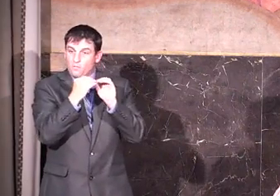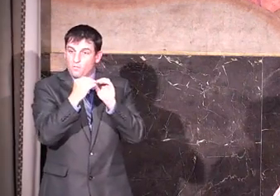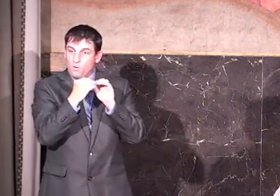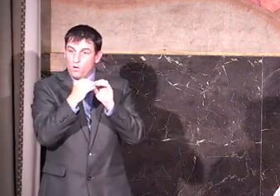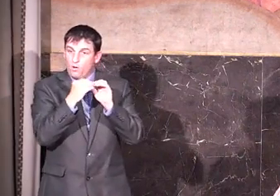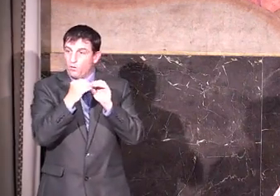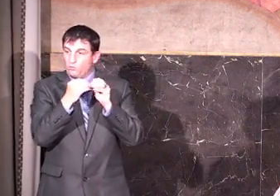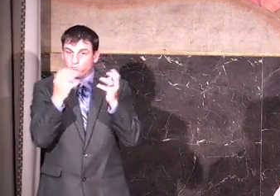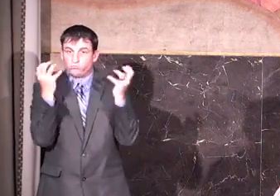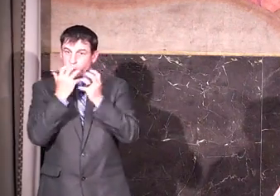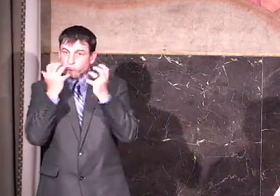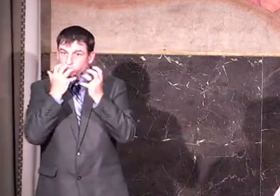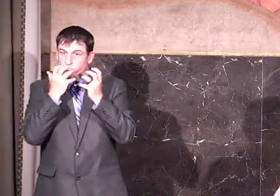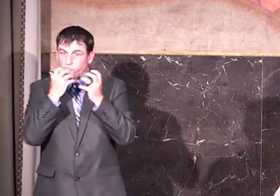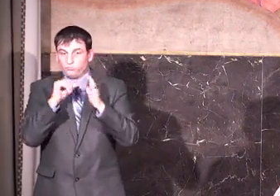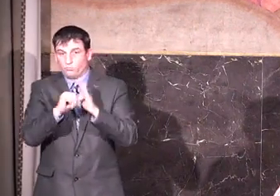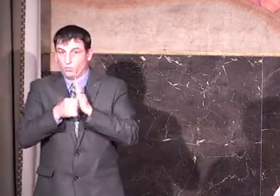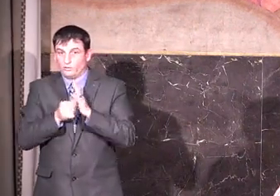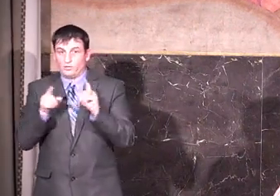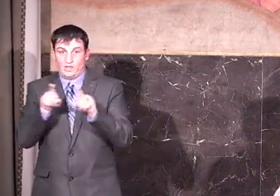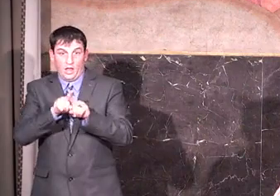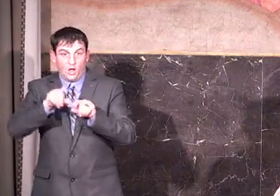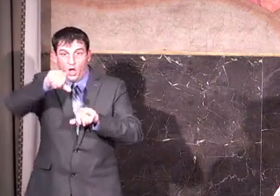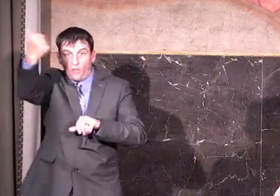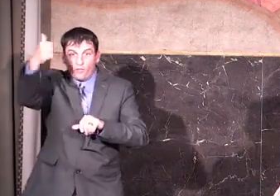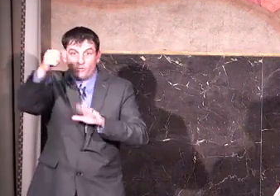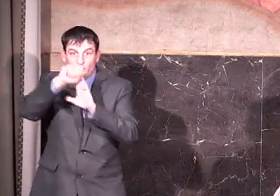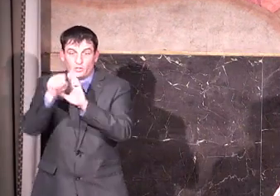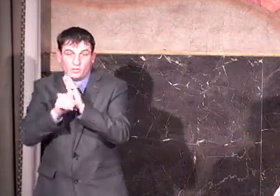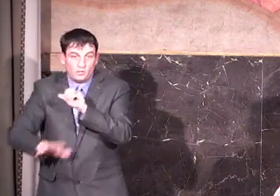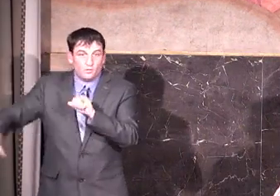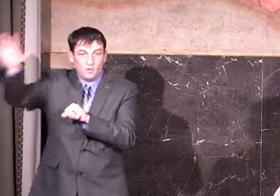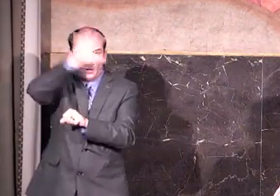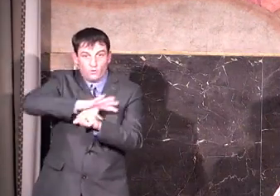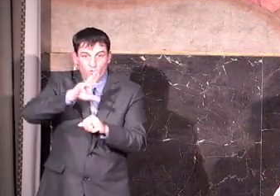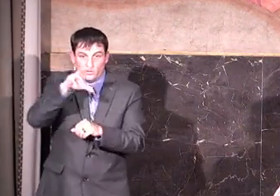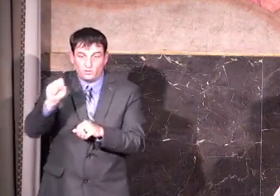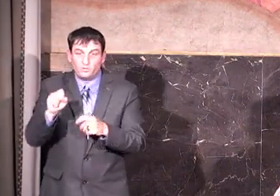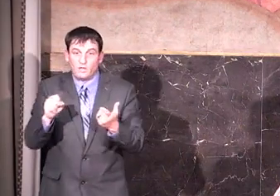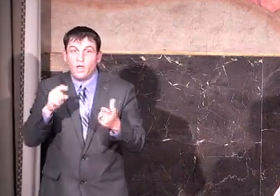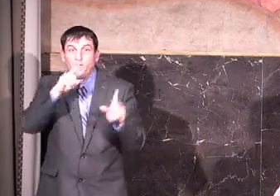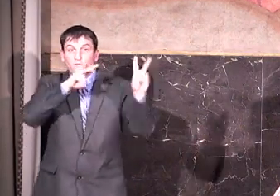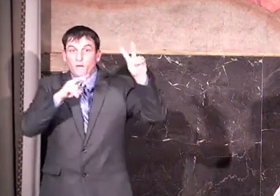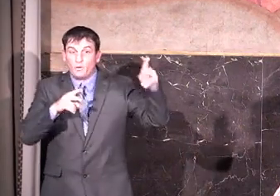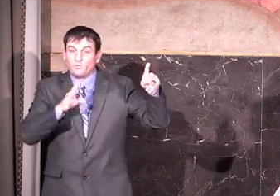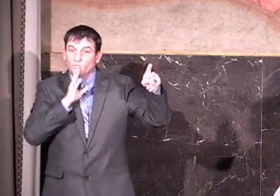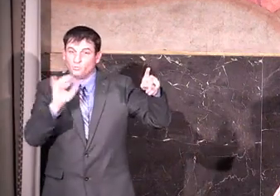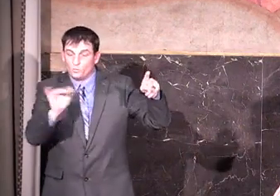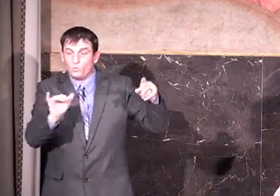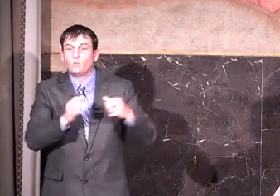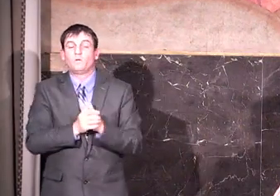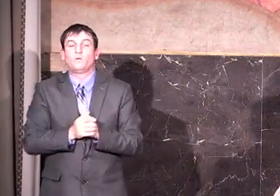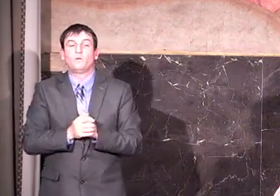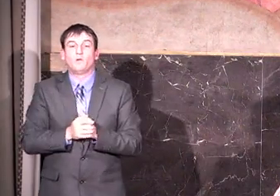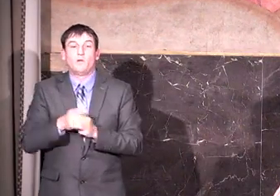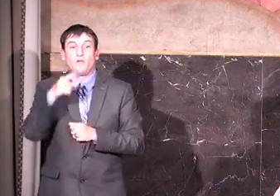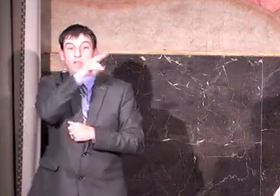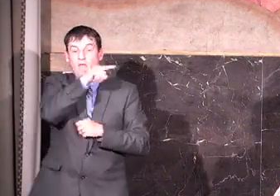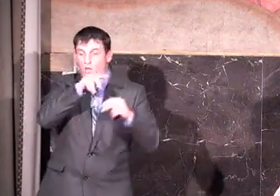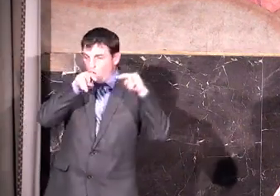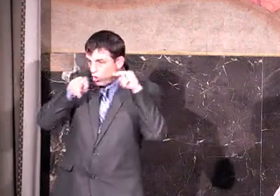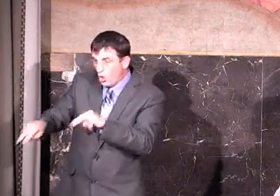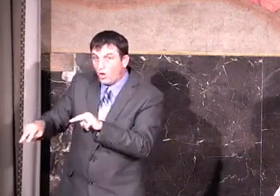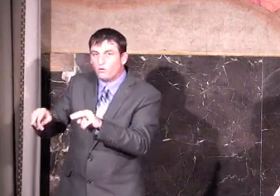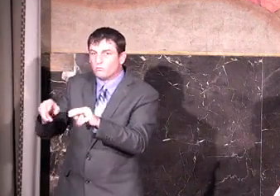as anybody in the country. And the vice president said that today as well, because their eyes were closely on Orleans and